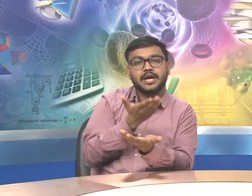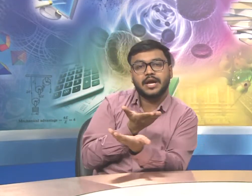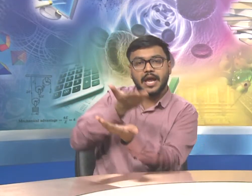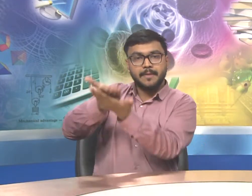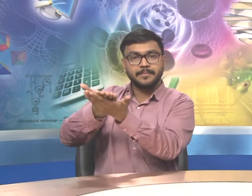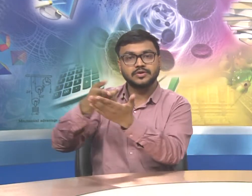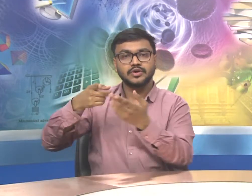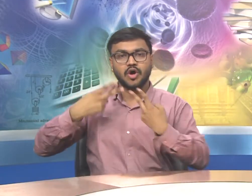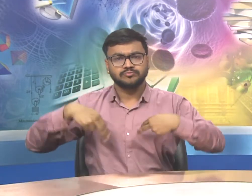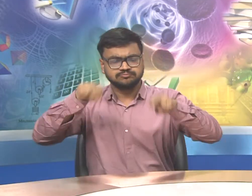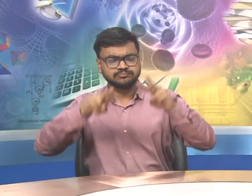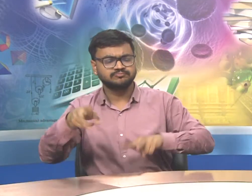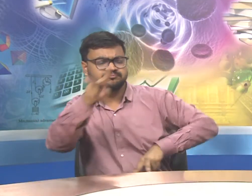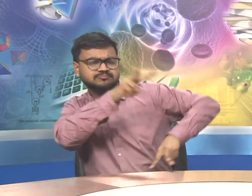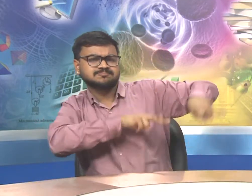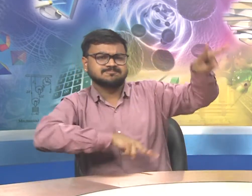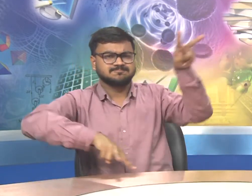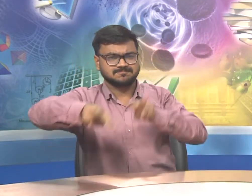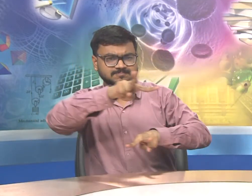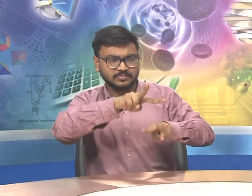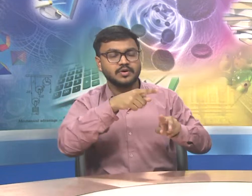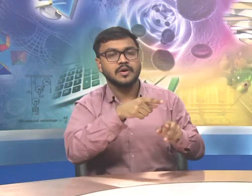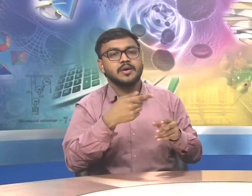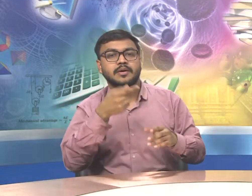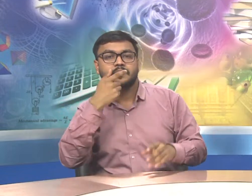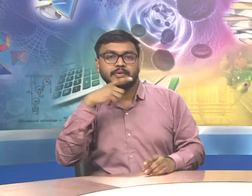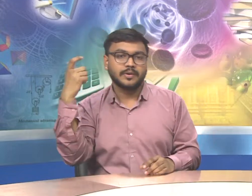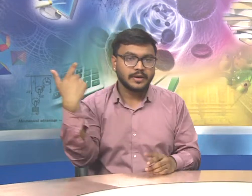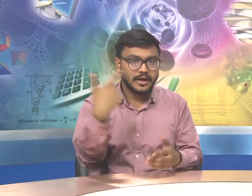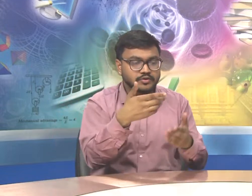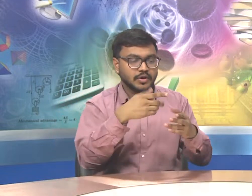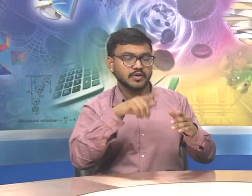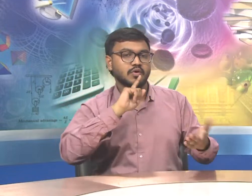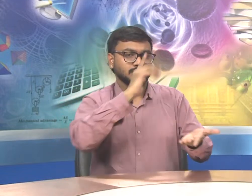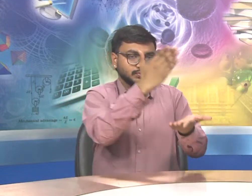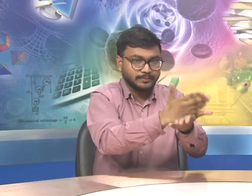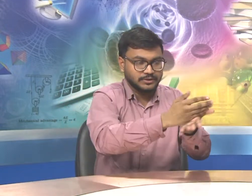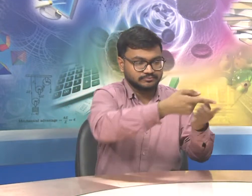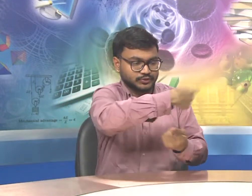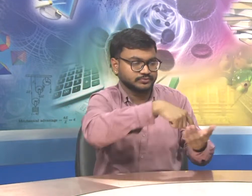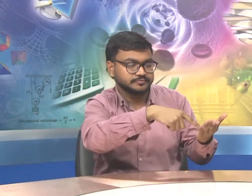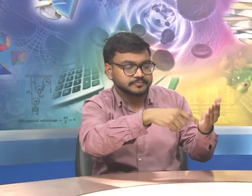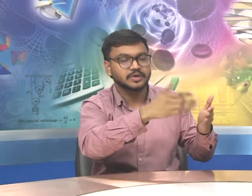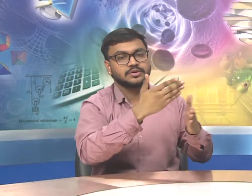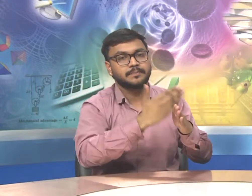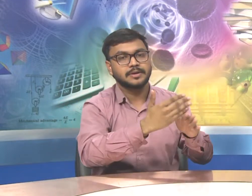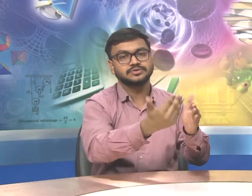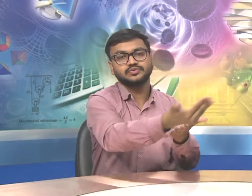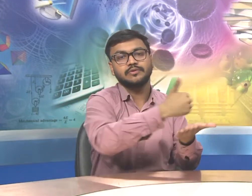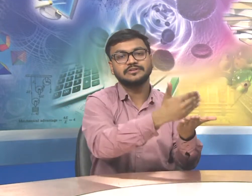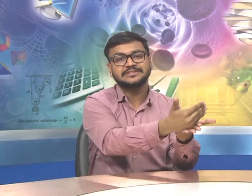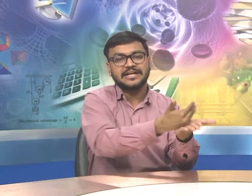It has rejected many legislations which violated fundamental rights.